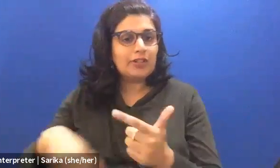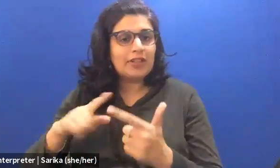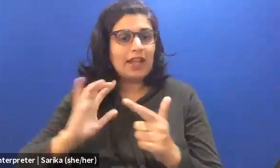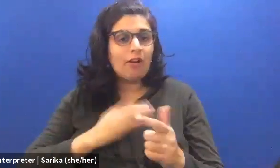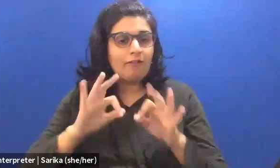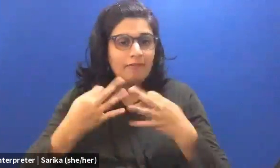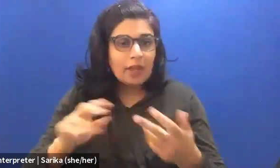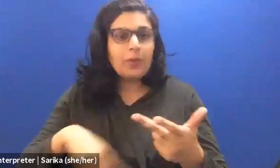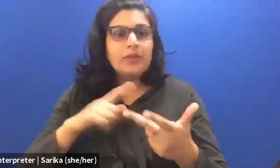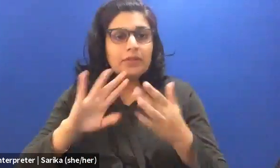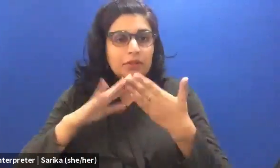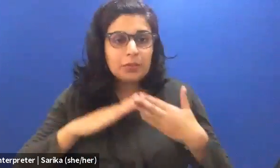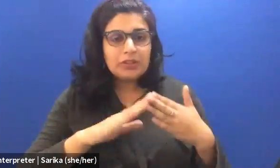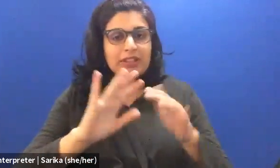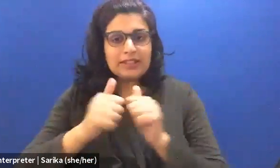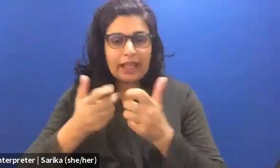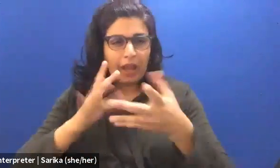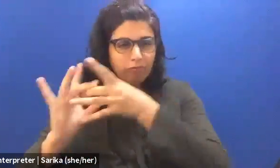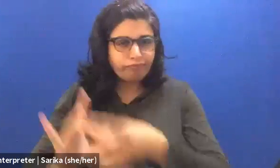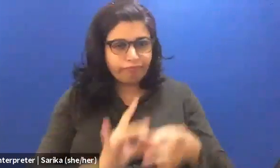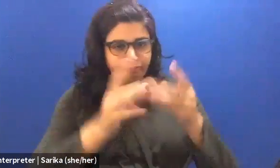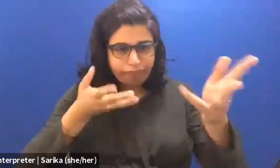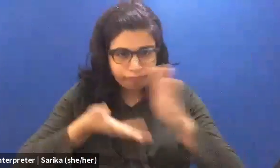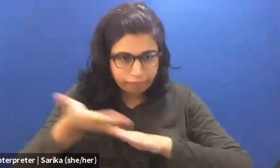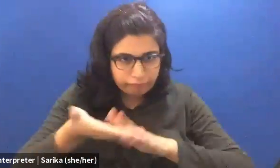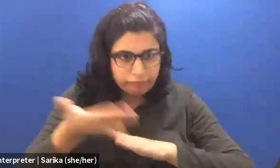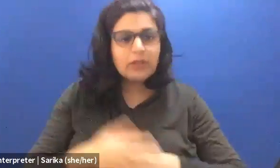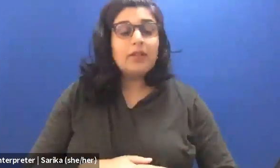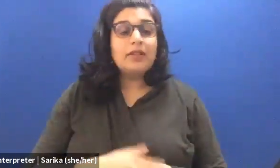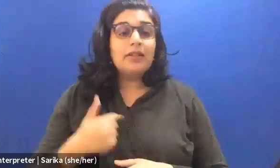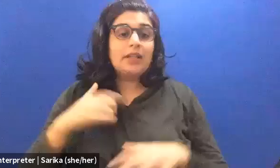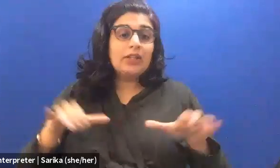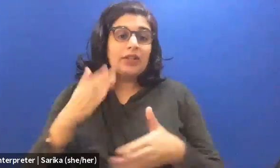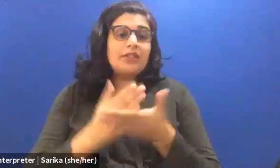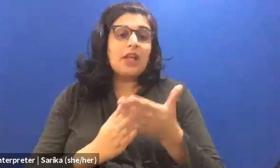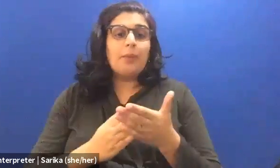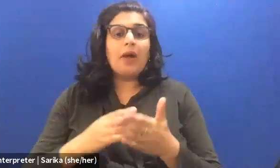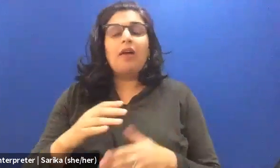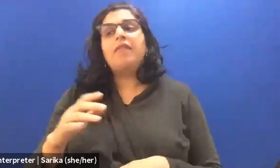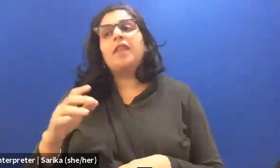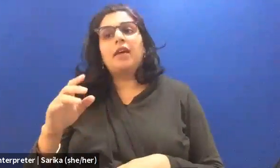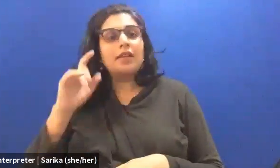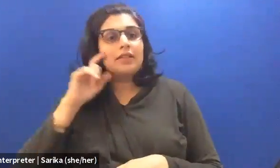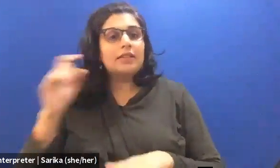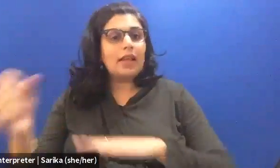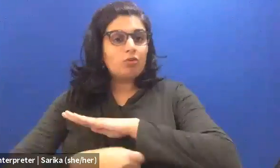we operate through this. I do some of the sex trafficking work at MIWSAC,